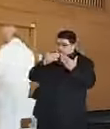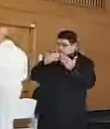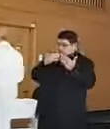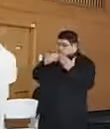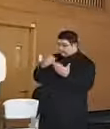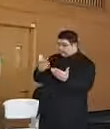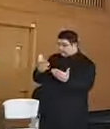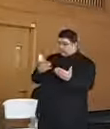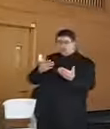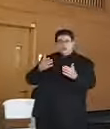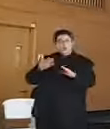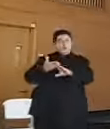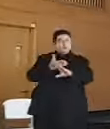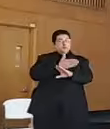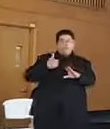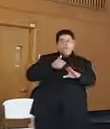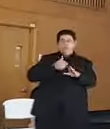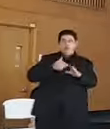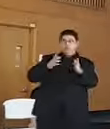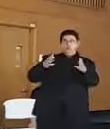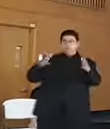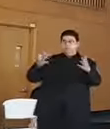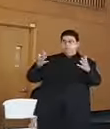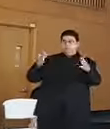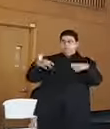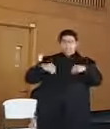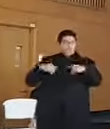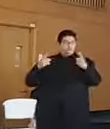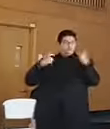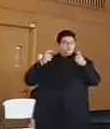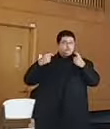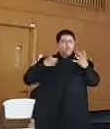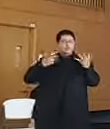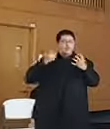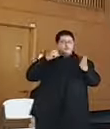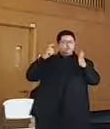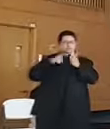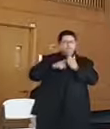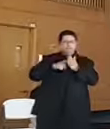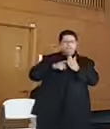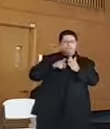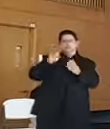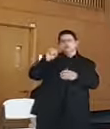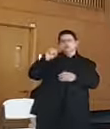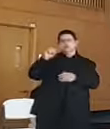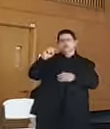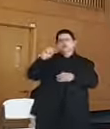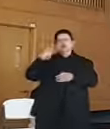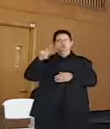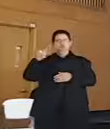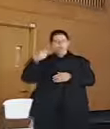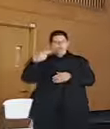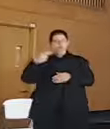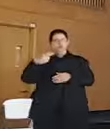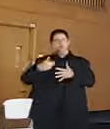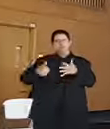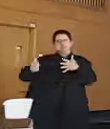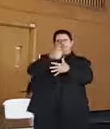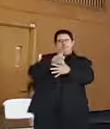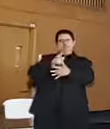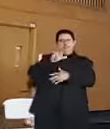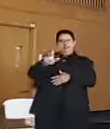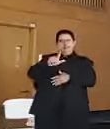Before we take questions, I want to recognize Kristen Swartz, who's the director of our County Public Library System. And let her tell us a little bit about the